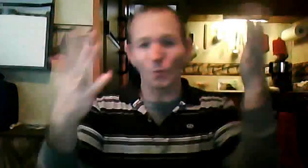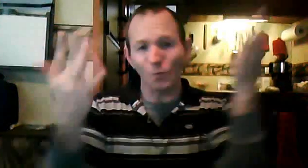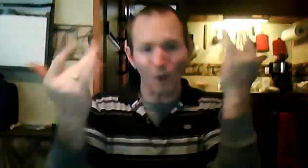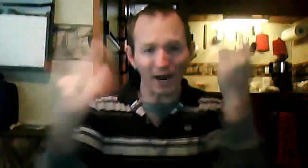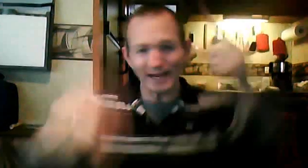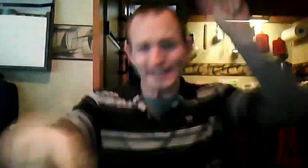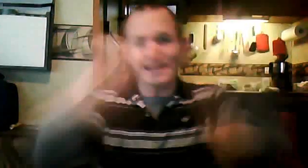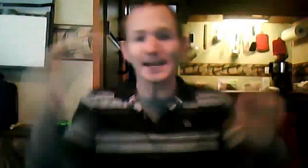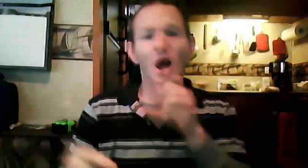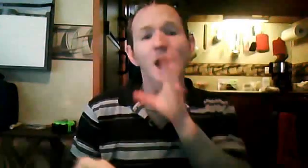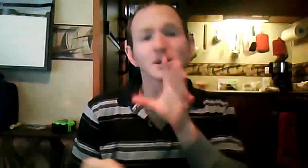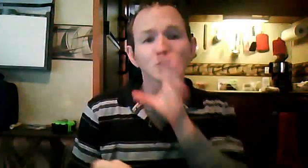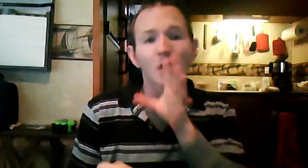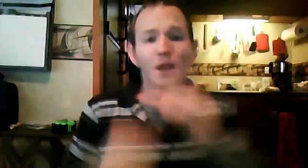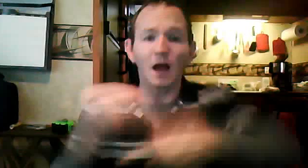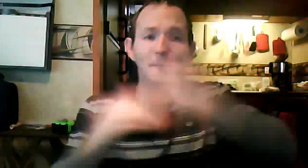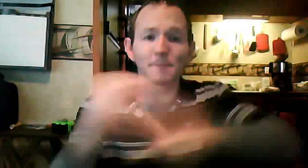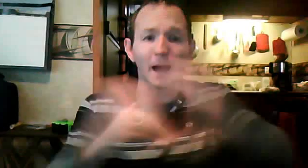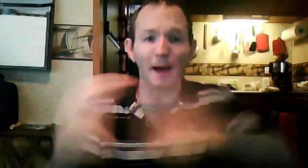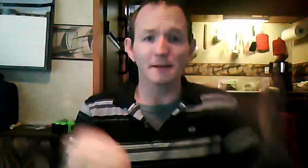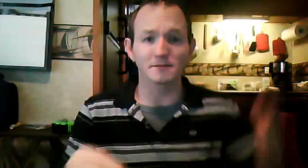zucchini it looks like a cooked pickle